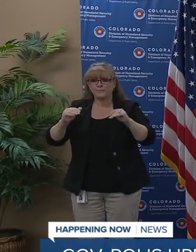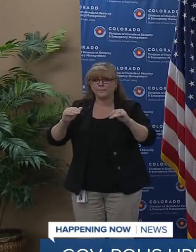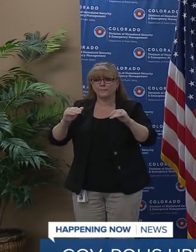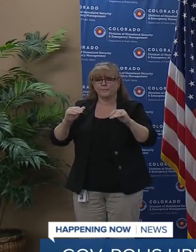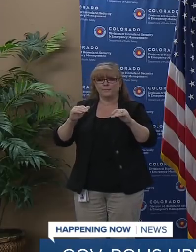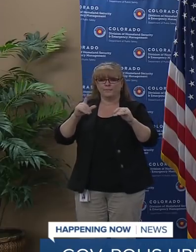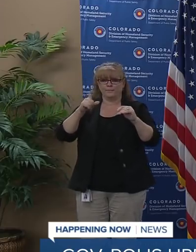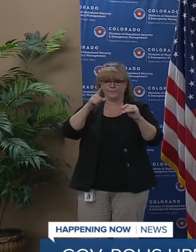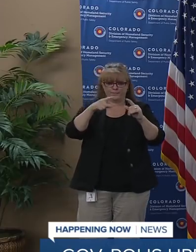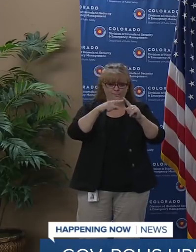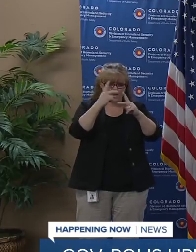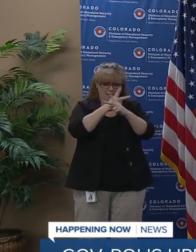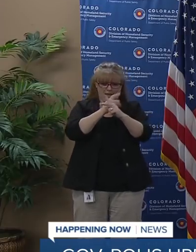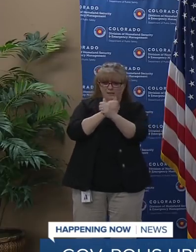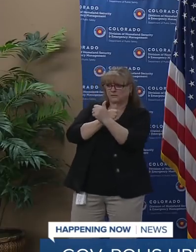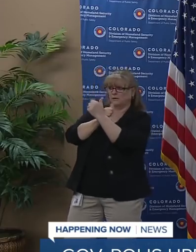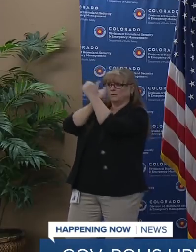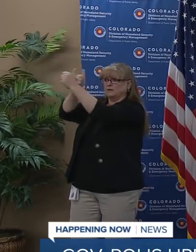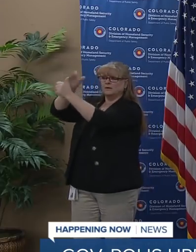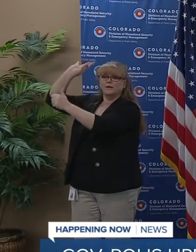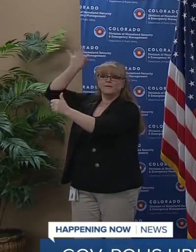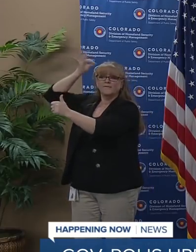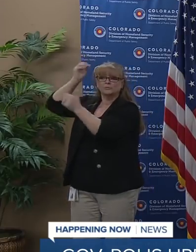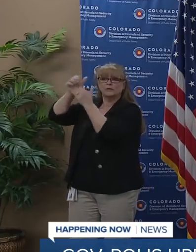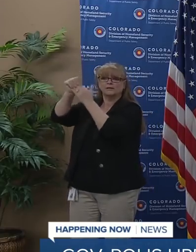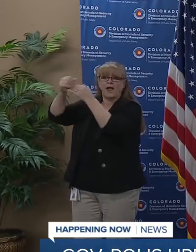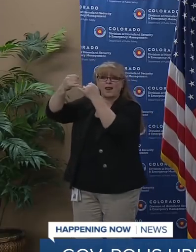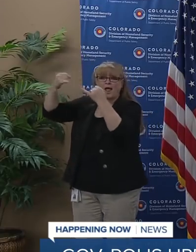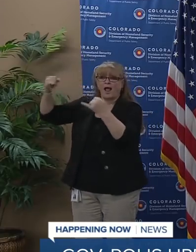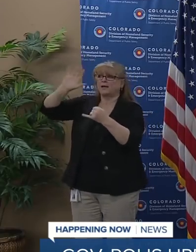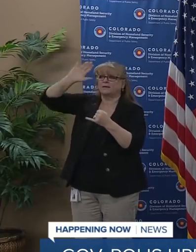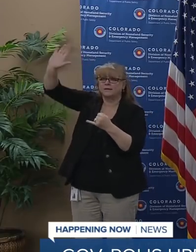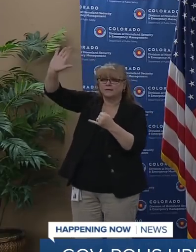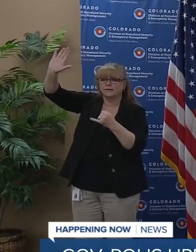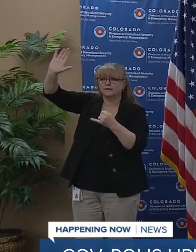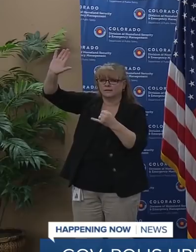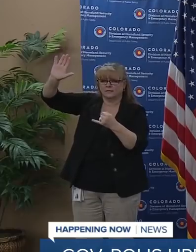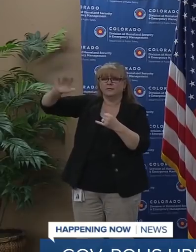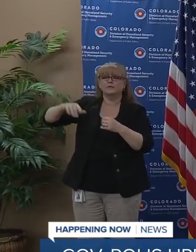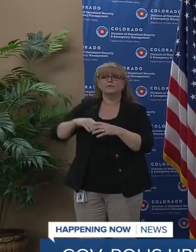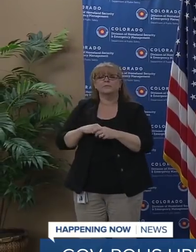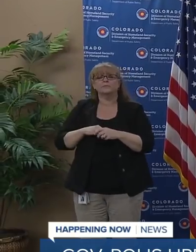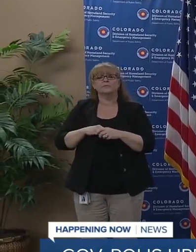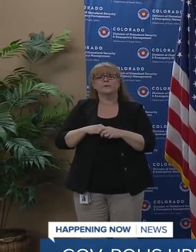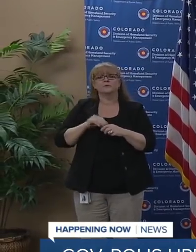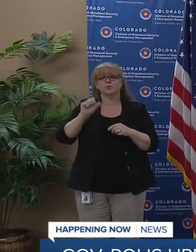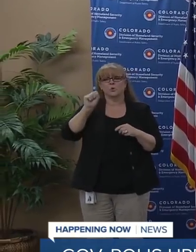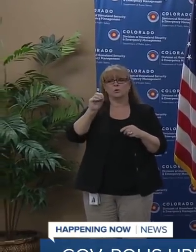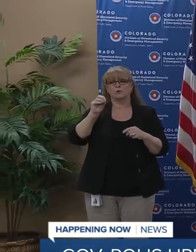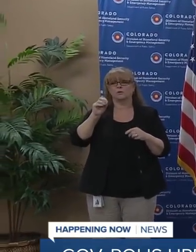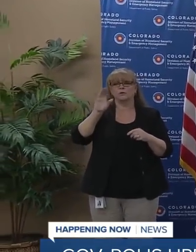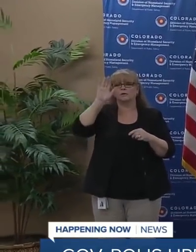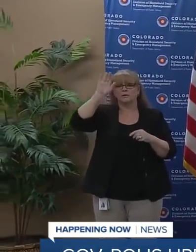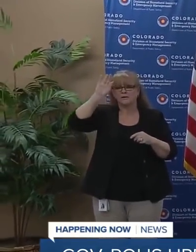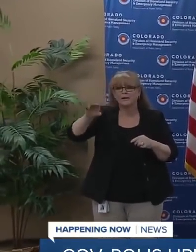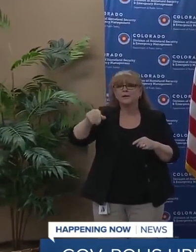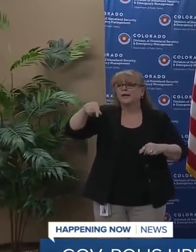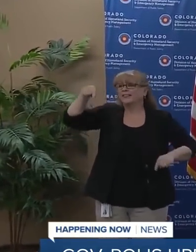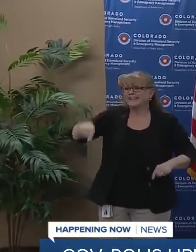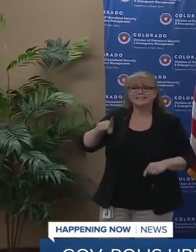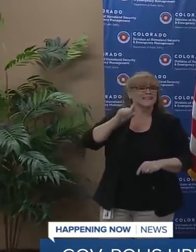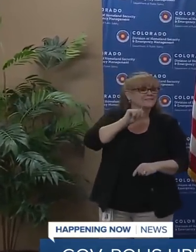federal government on previous income, with the federal assistance on top. So don't consider this free money for anybody, the $1,200,